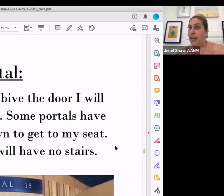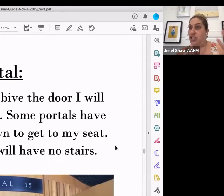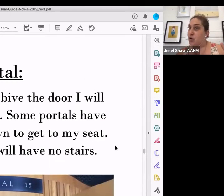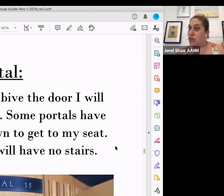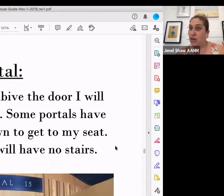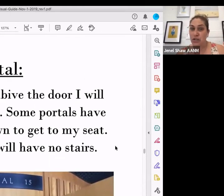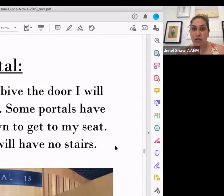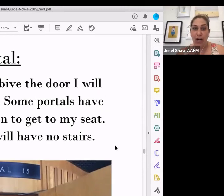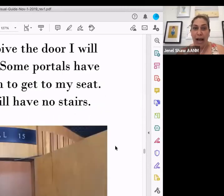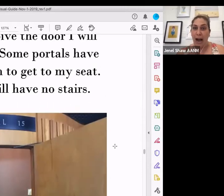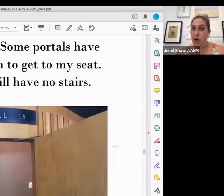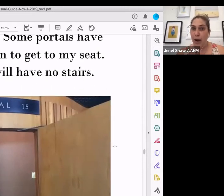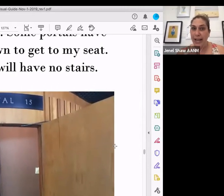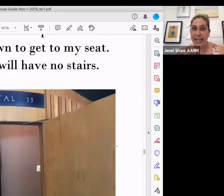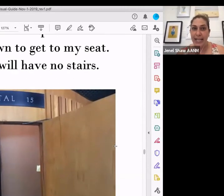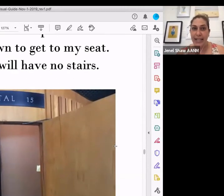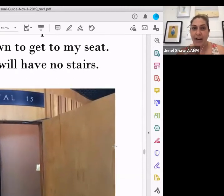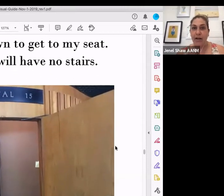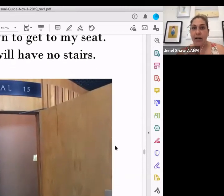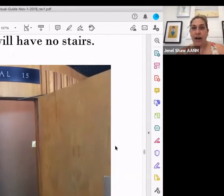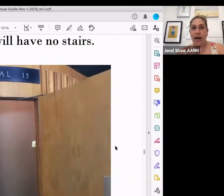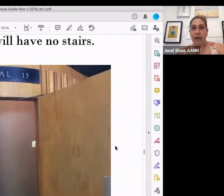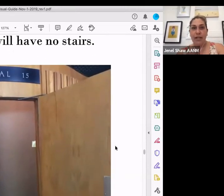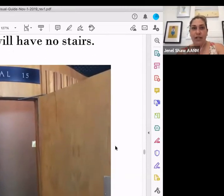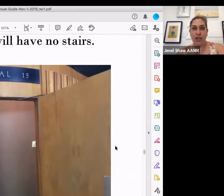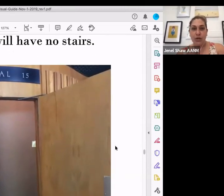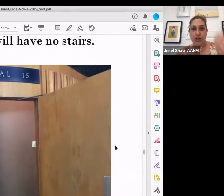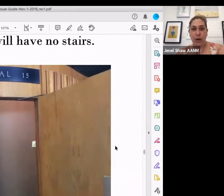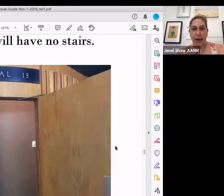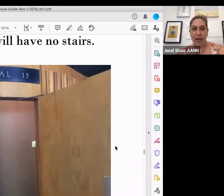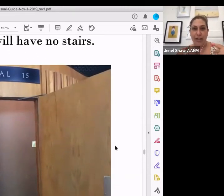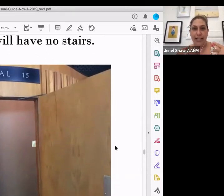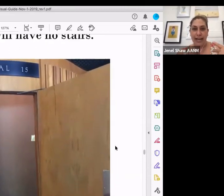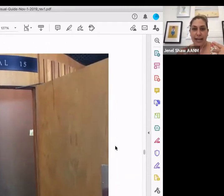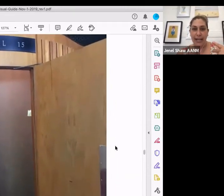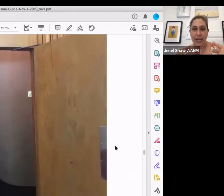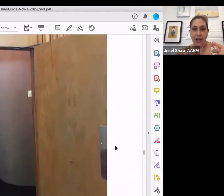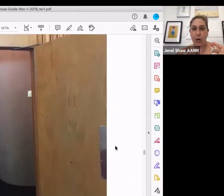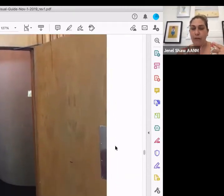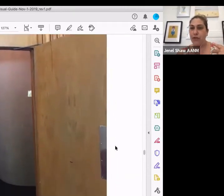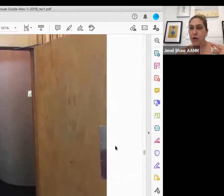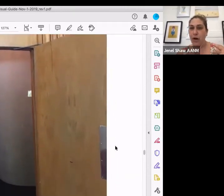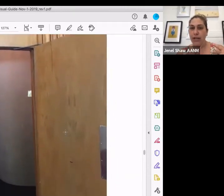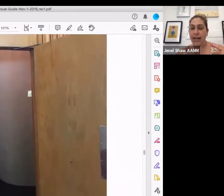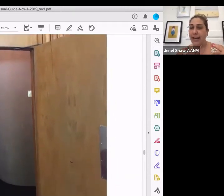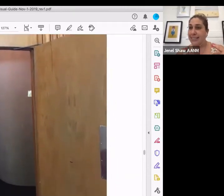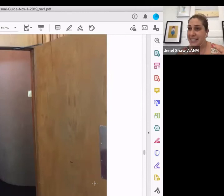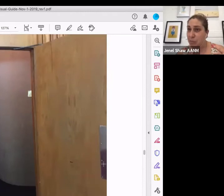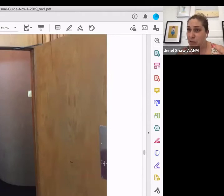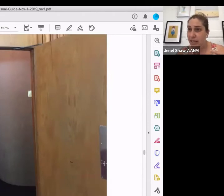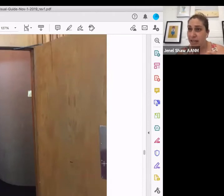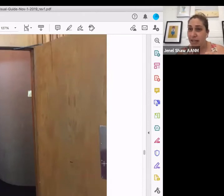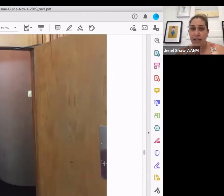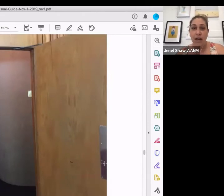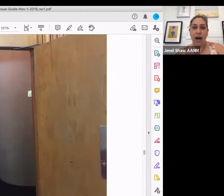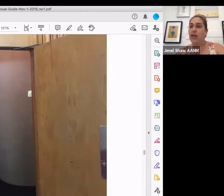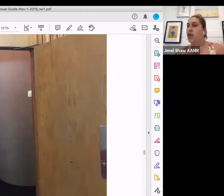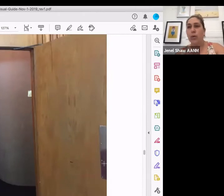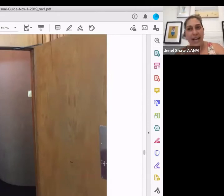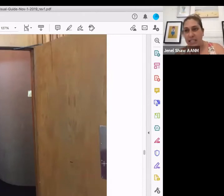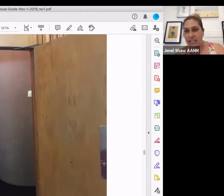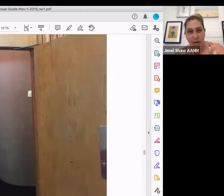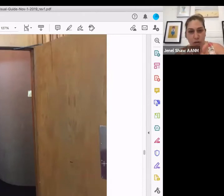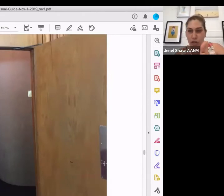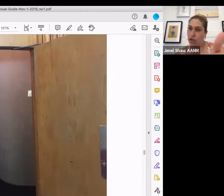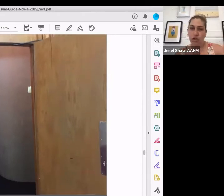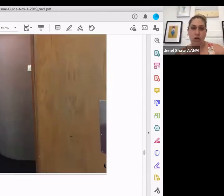portals. Okay, the show's gonna start. How do I get in there? It shows you how to get in. If you are getting accessible seating, you